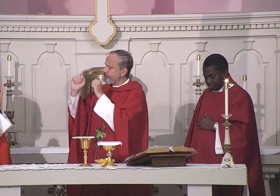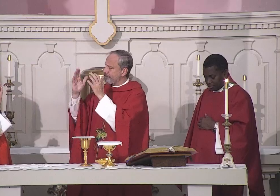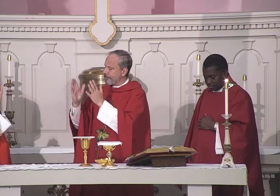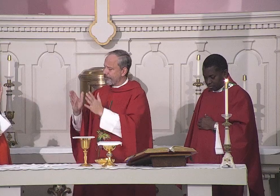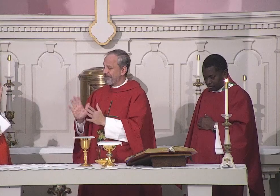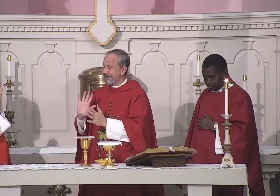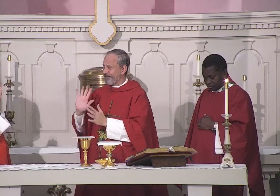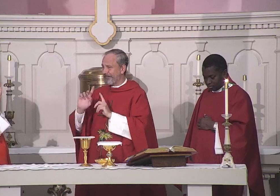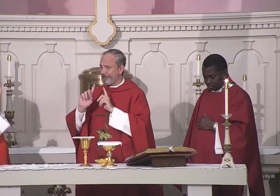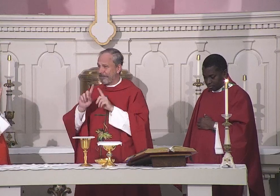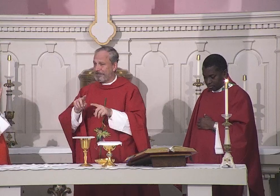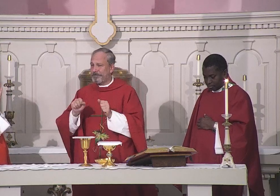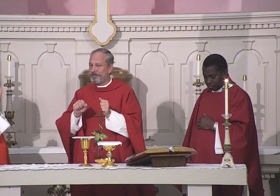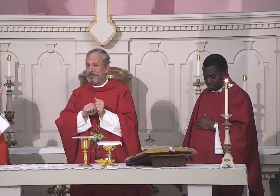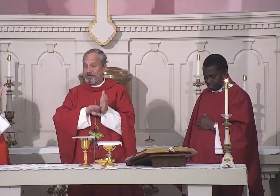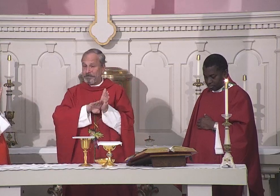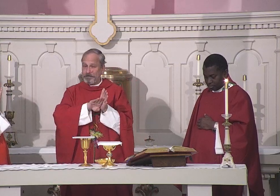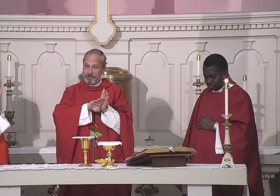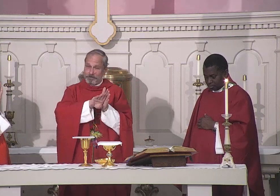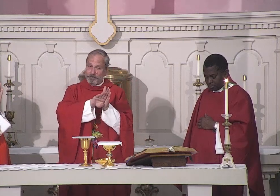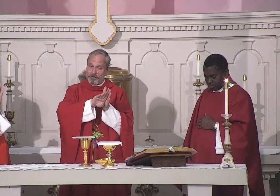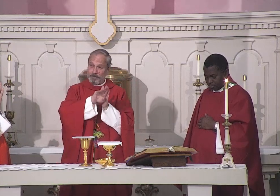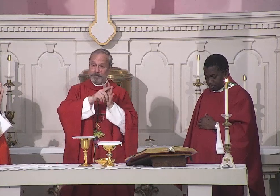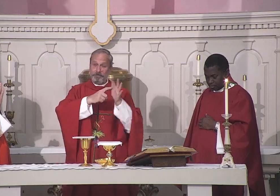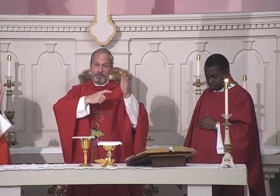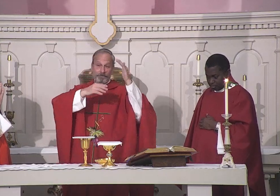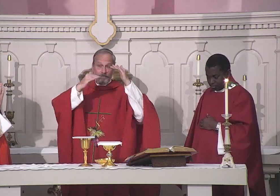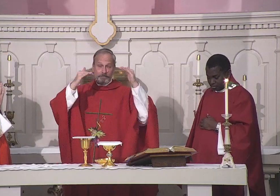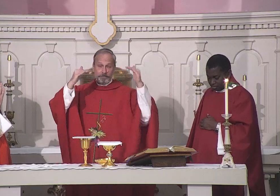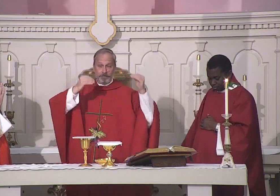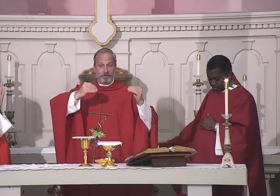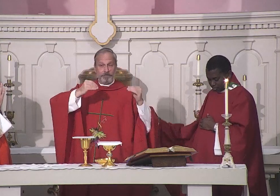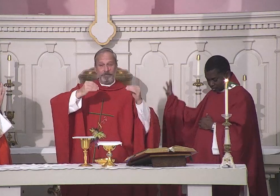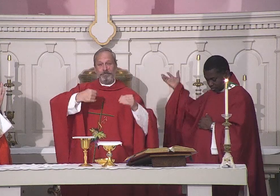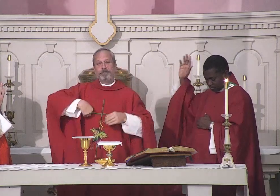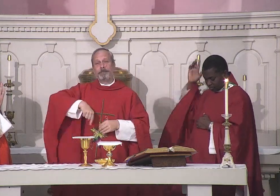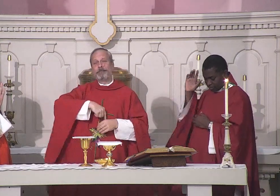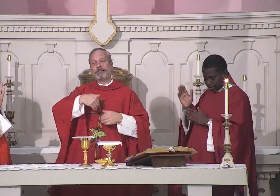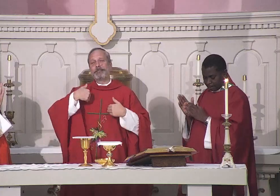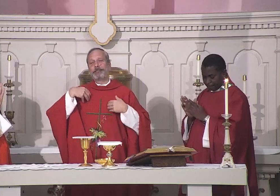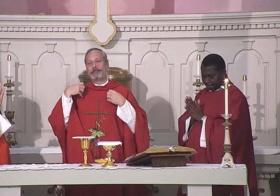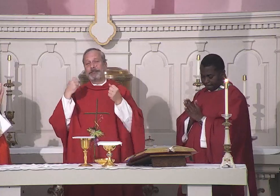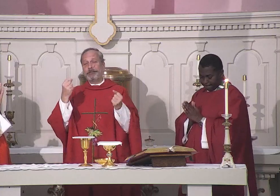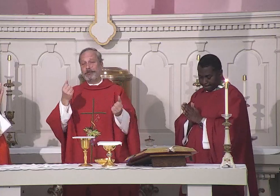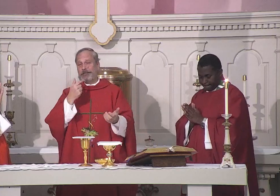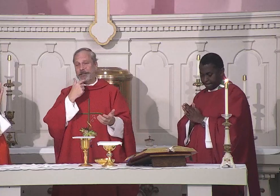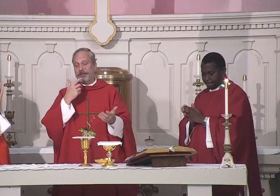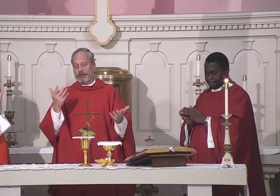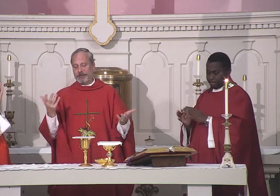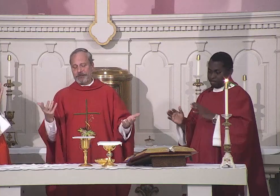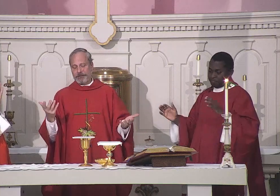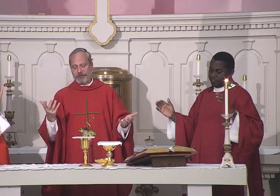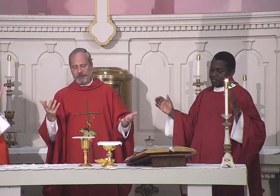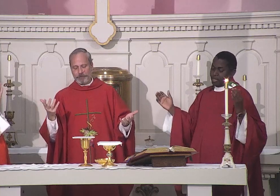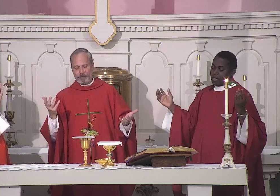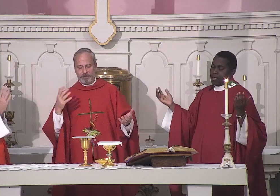At the Savior's command and formed by divine teaching, we dare to say,